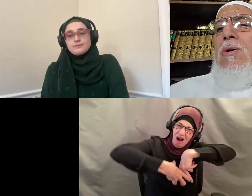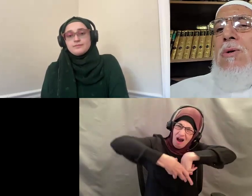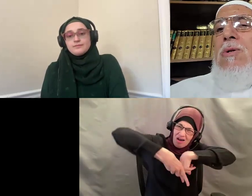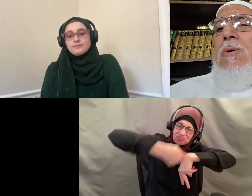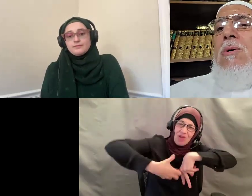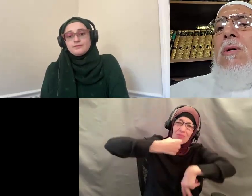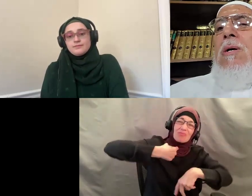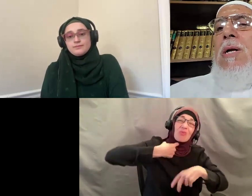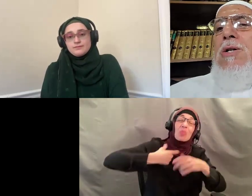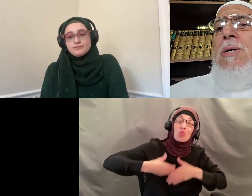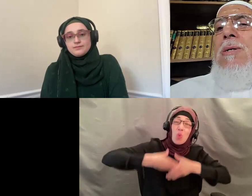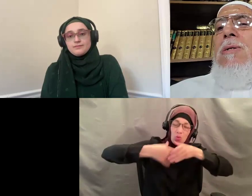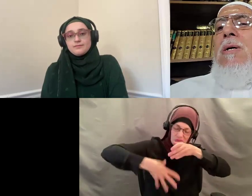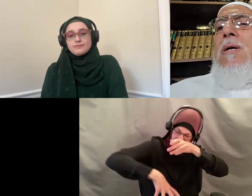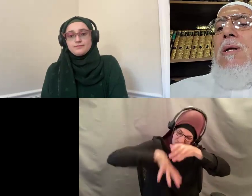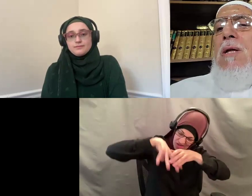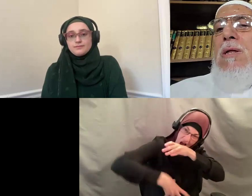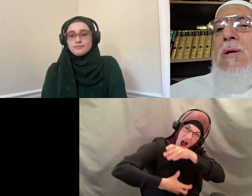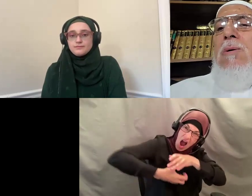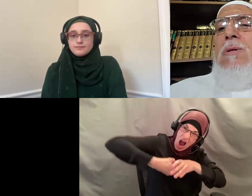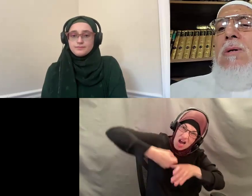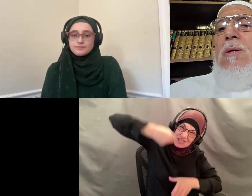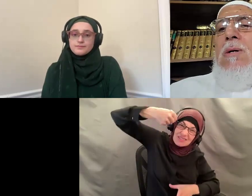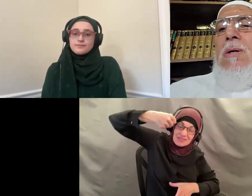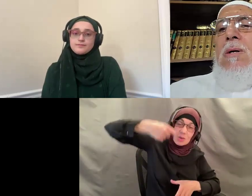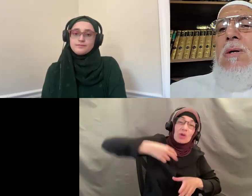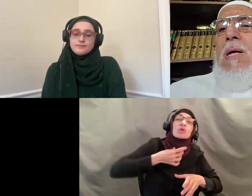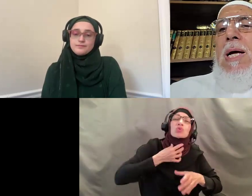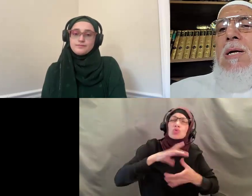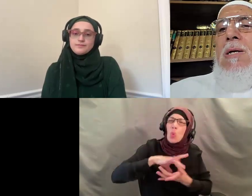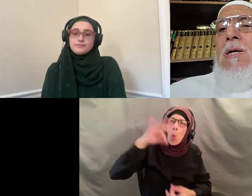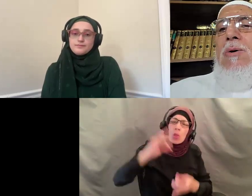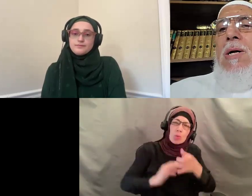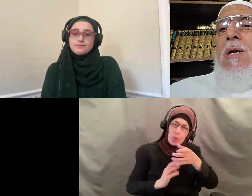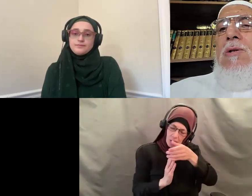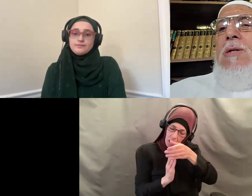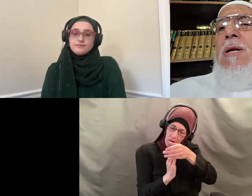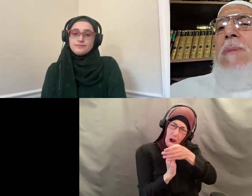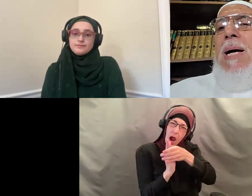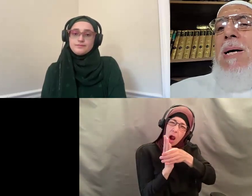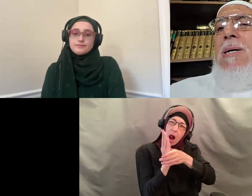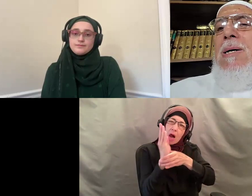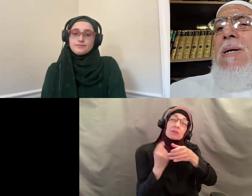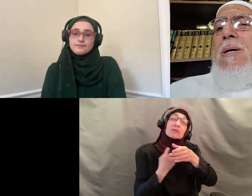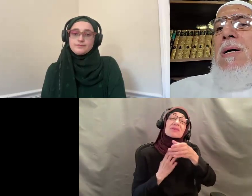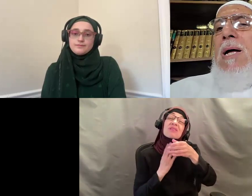and your soul reaches the throat and you cannot return it